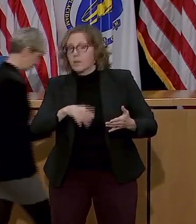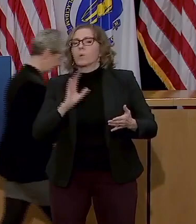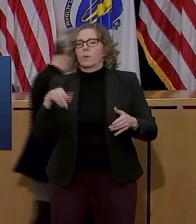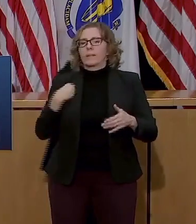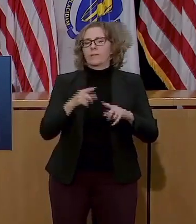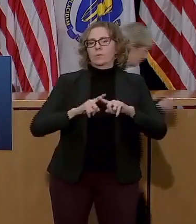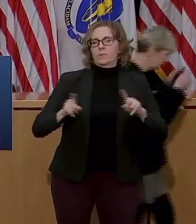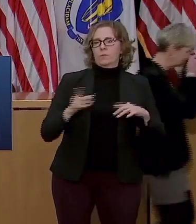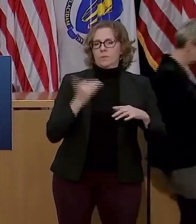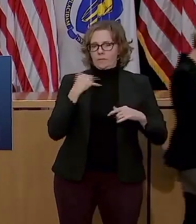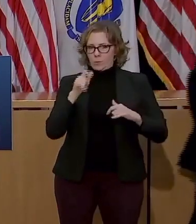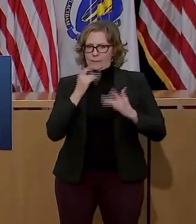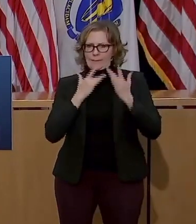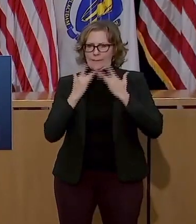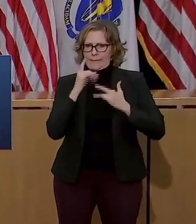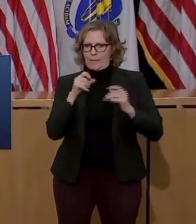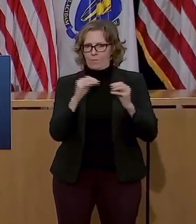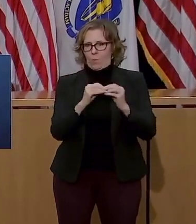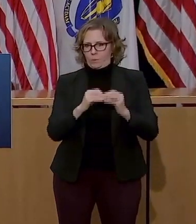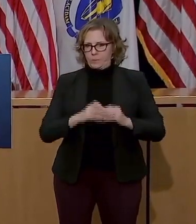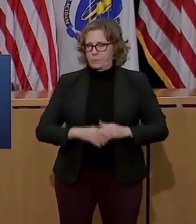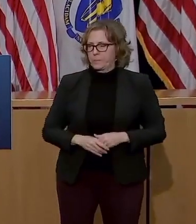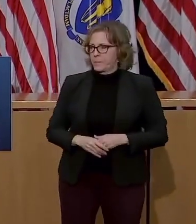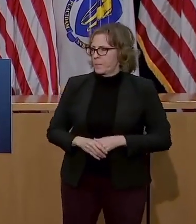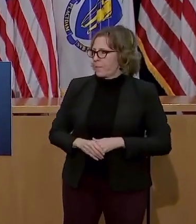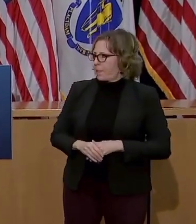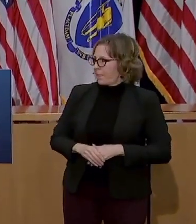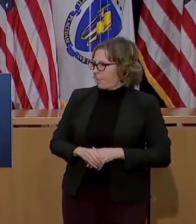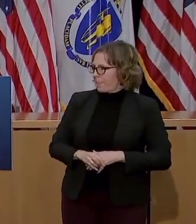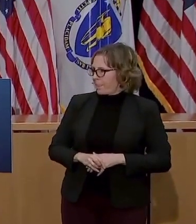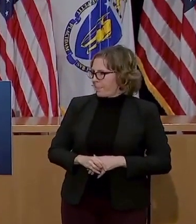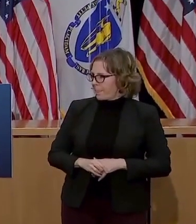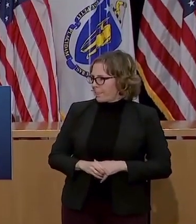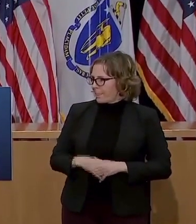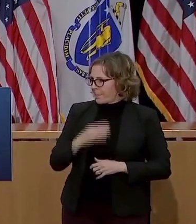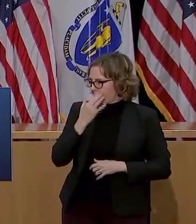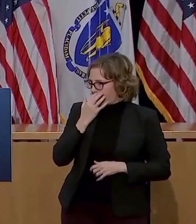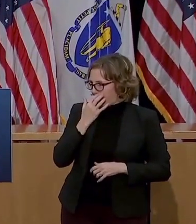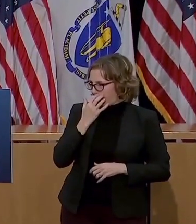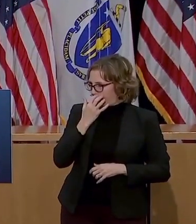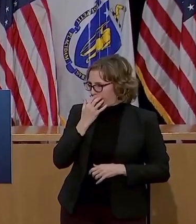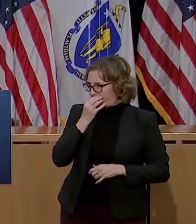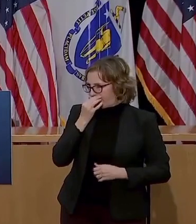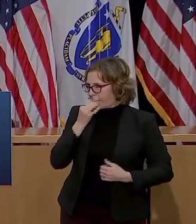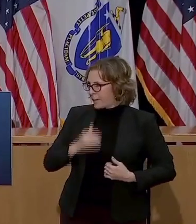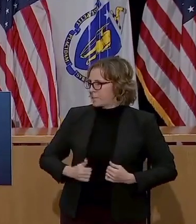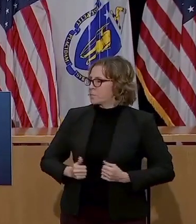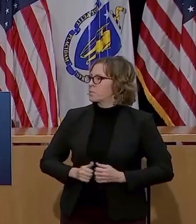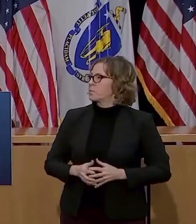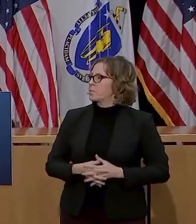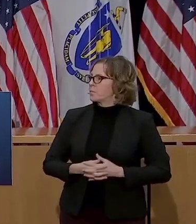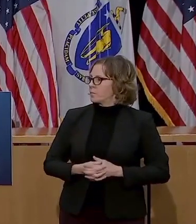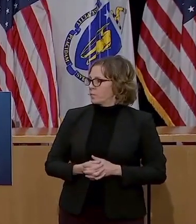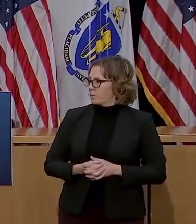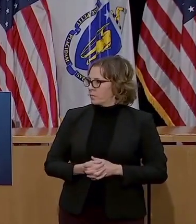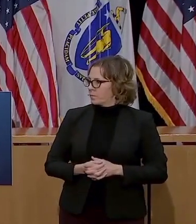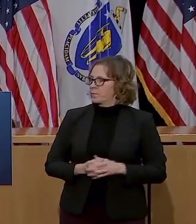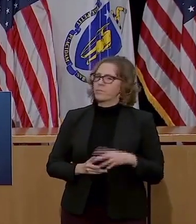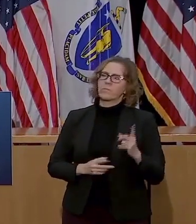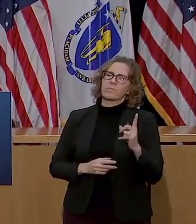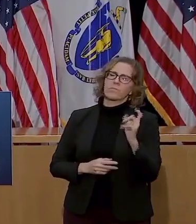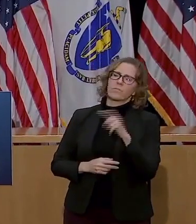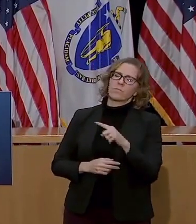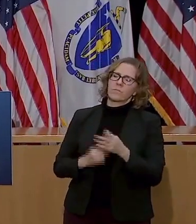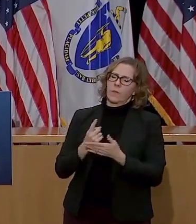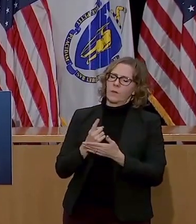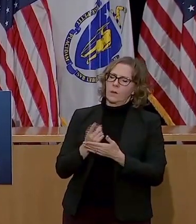Governor, I wonder if you had any, last time we talked to you regarding your communications with the Biden team, it was actually before the inauguration, and they